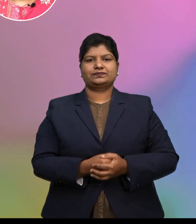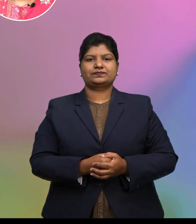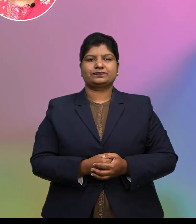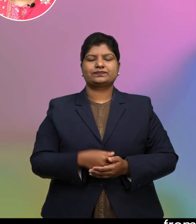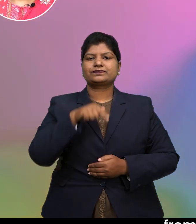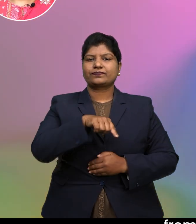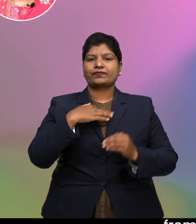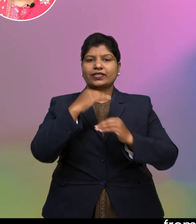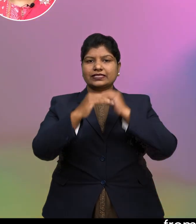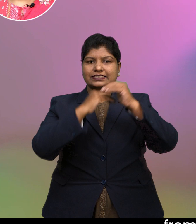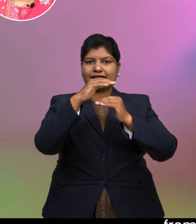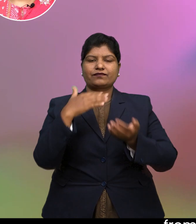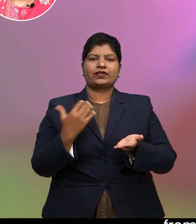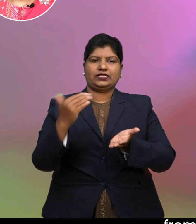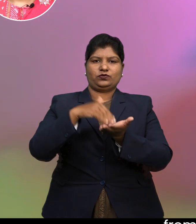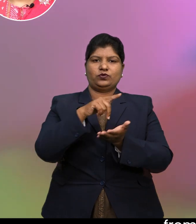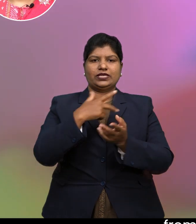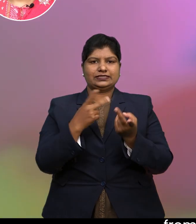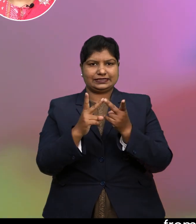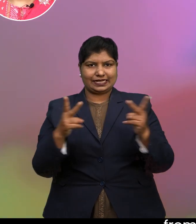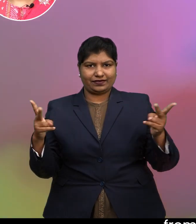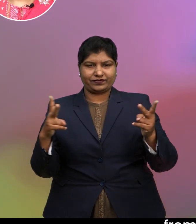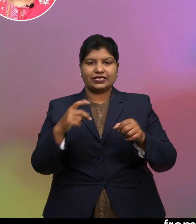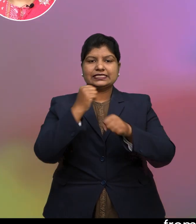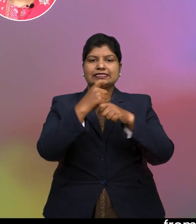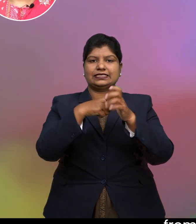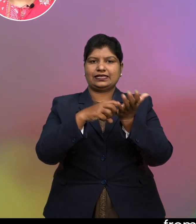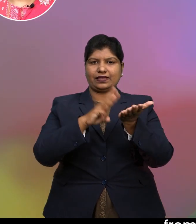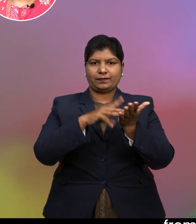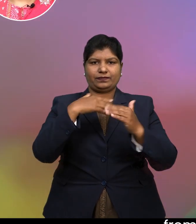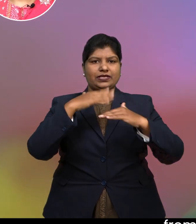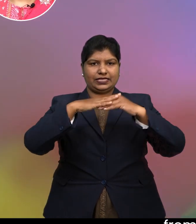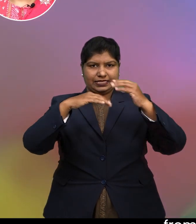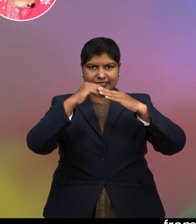are developed from different germ layers